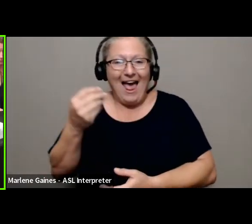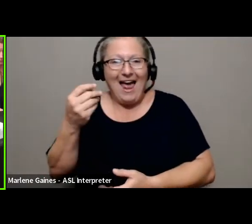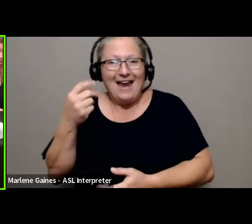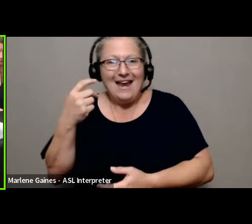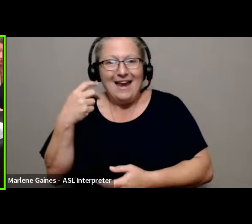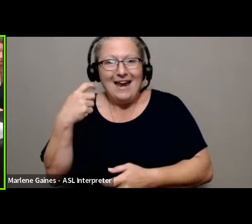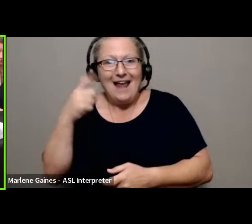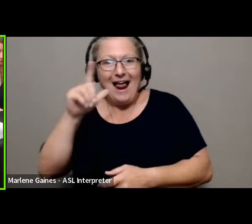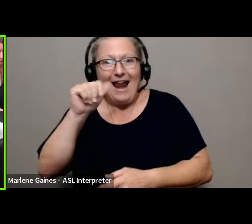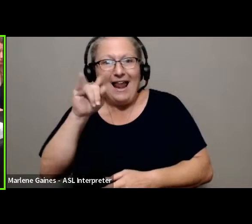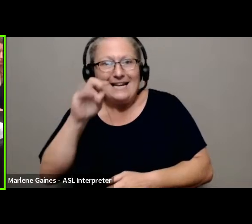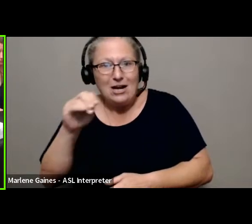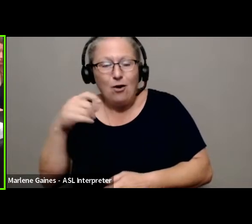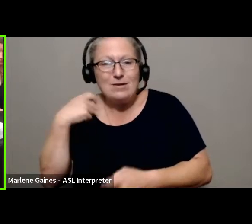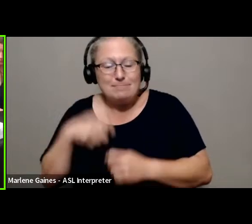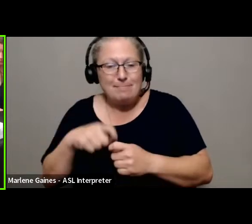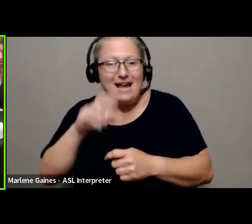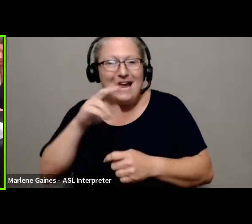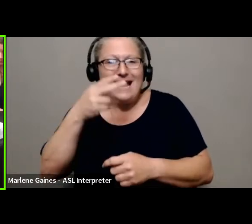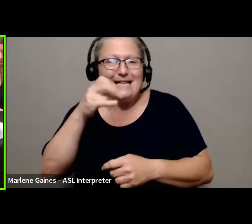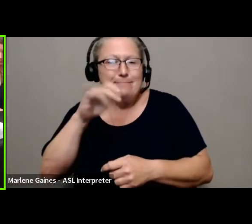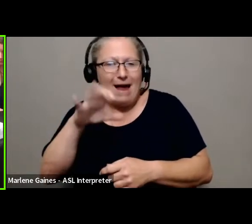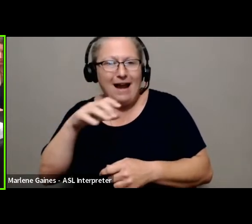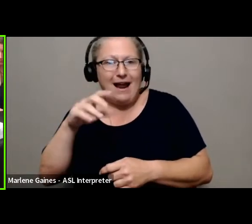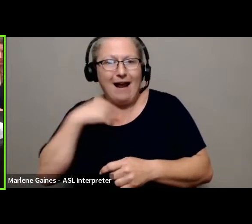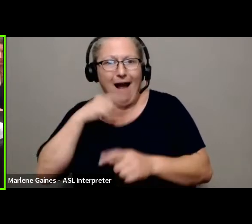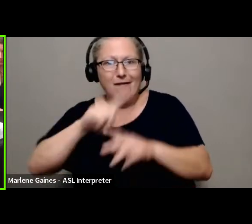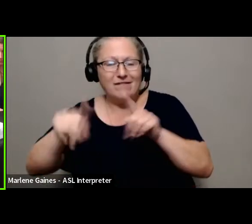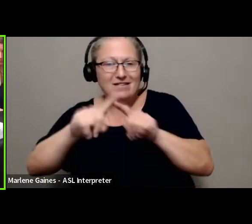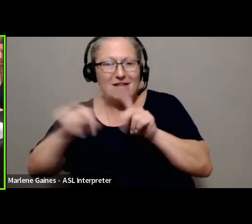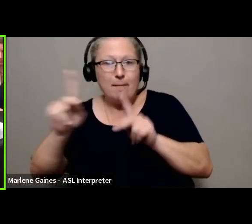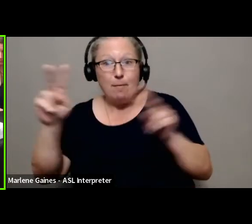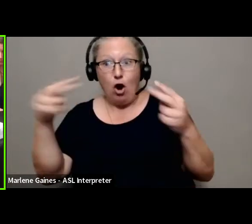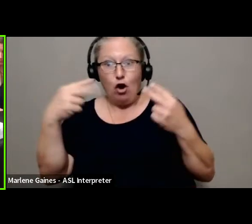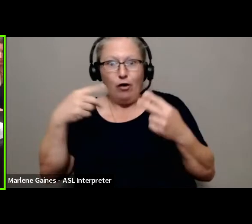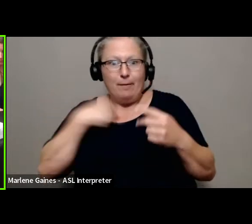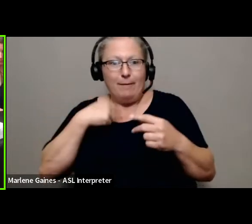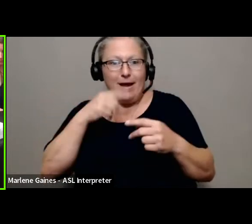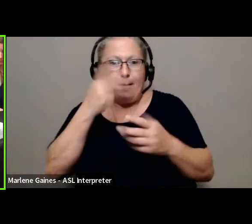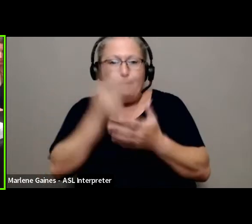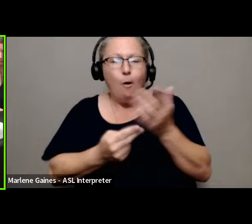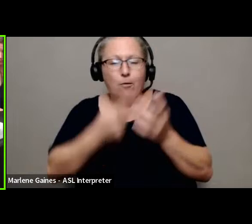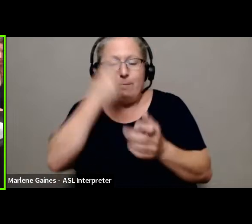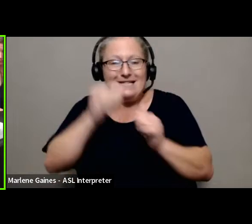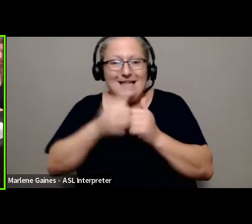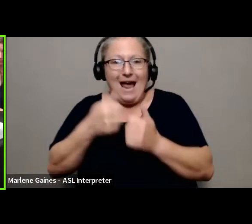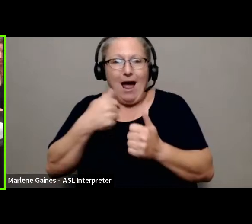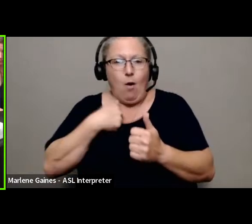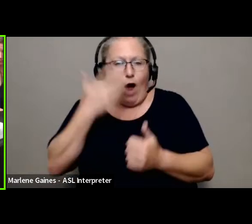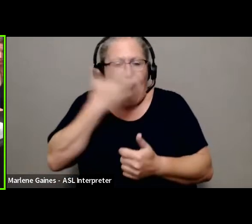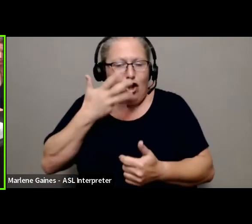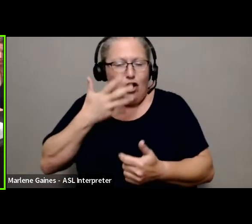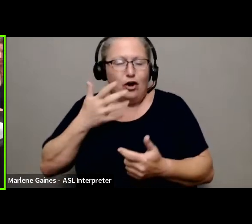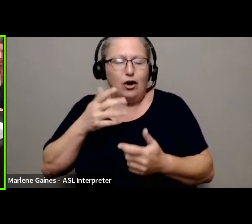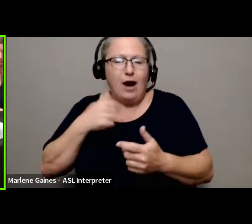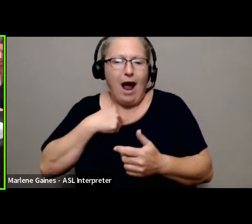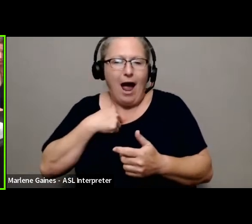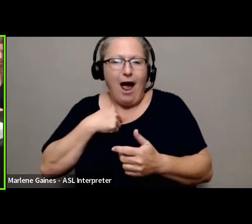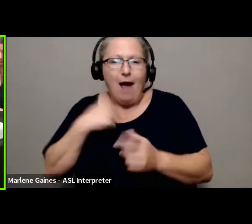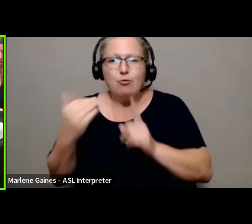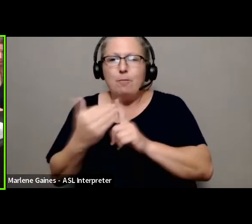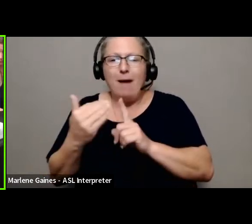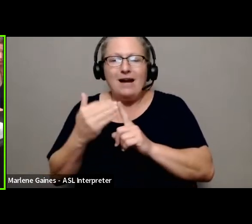Hispanic and Latino, and I have a variety, and people look at me in both ways just by the way I look. And so I'm reminded